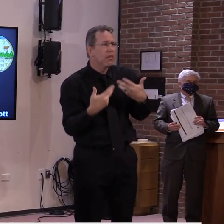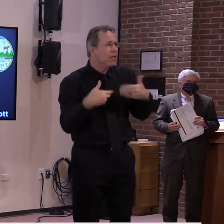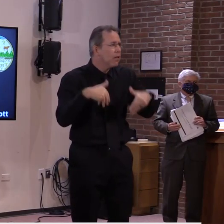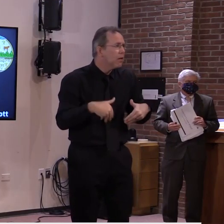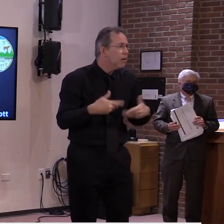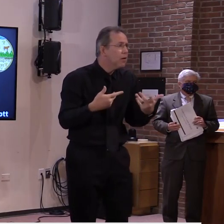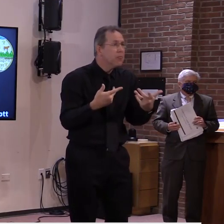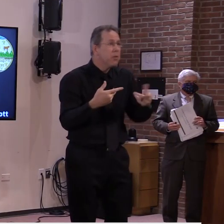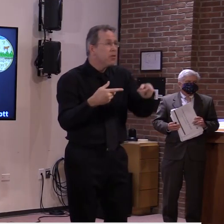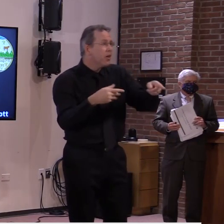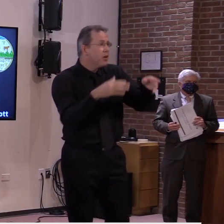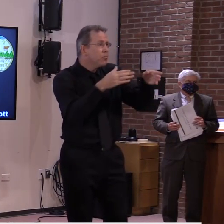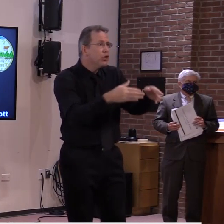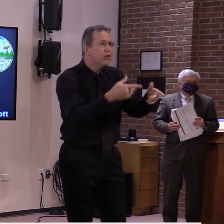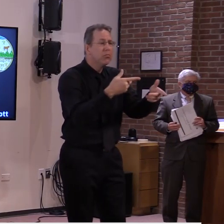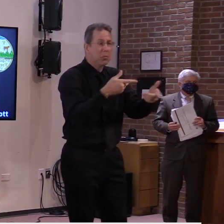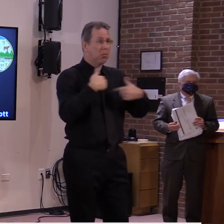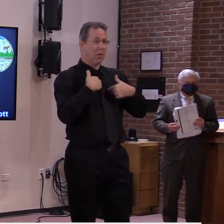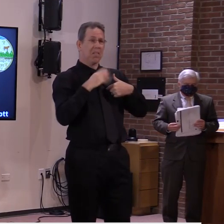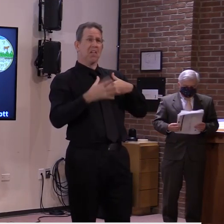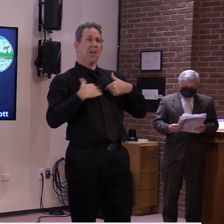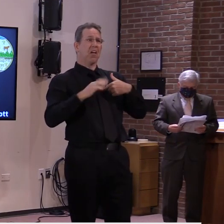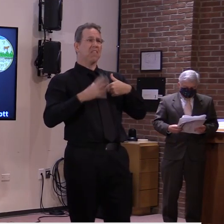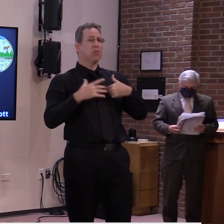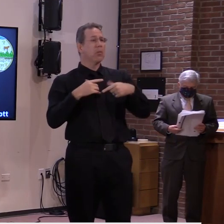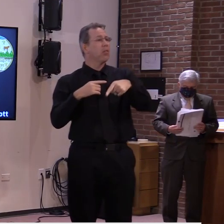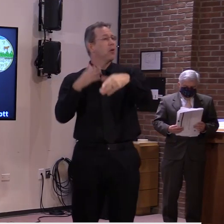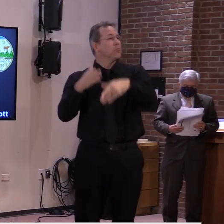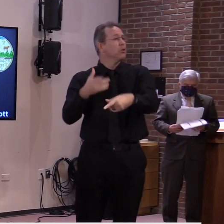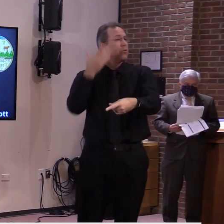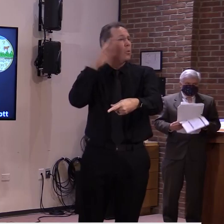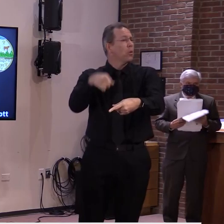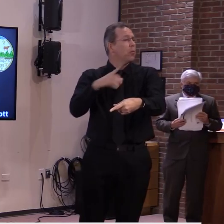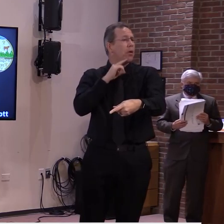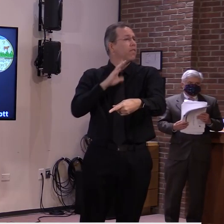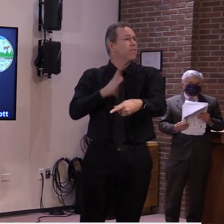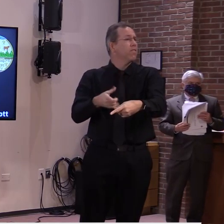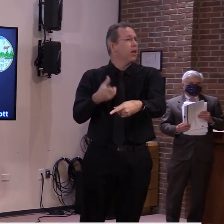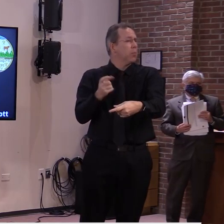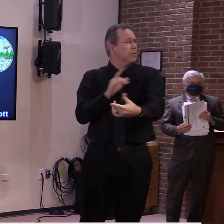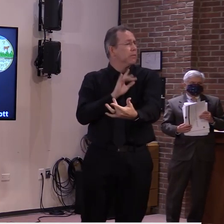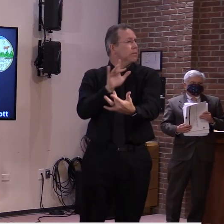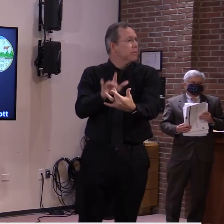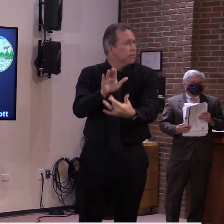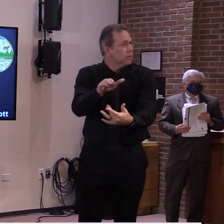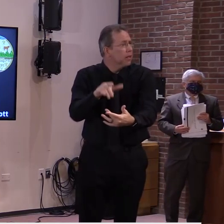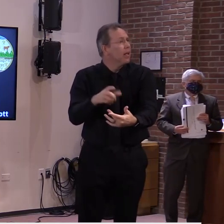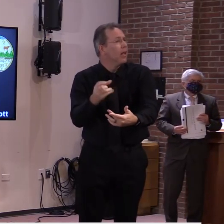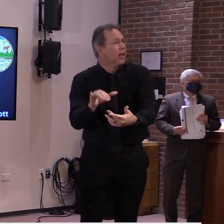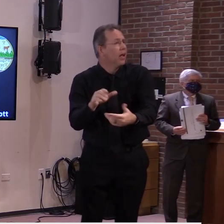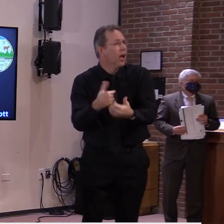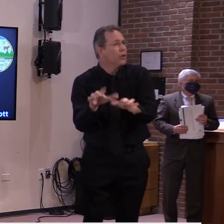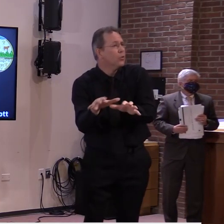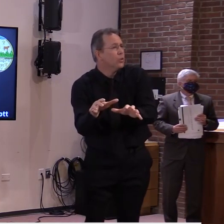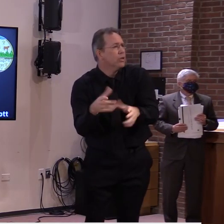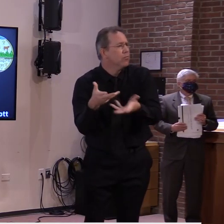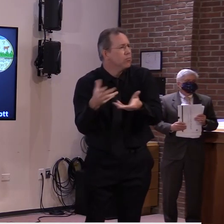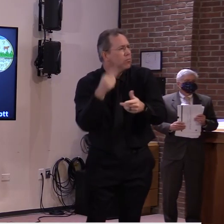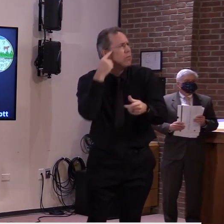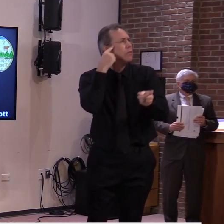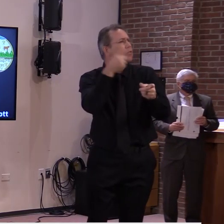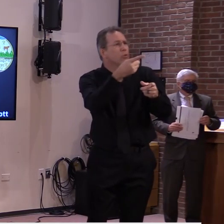be. And checking in can go a long way. I also want you to know there are resources